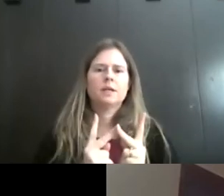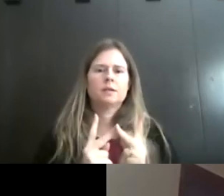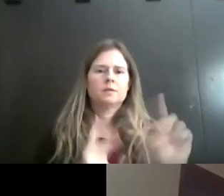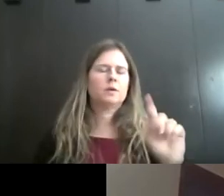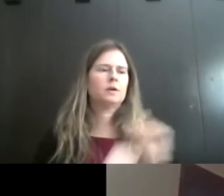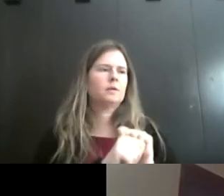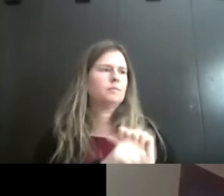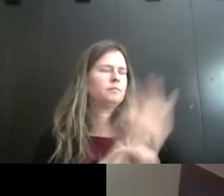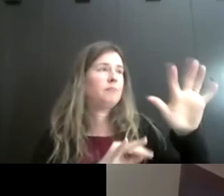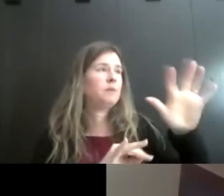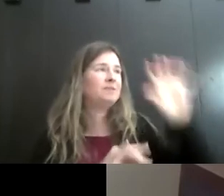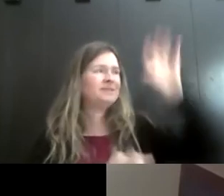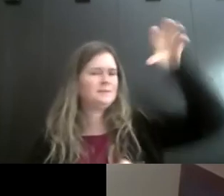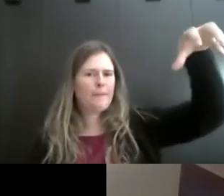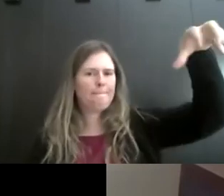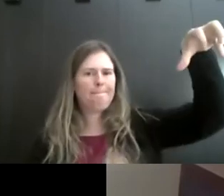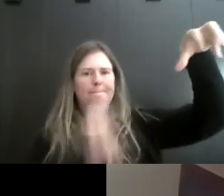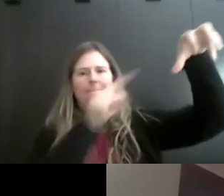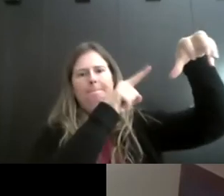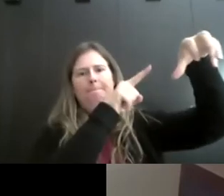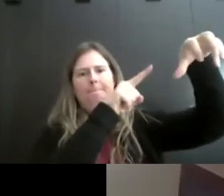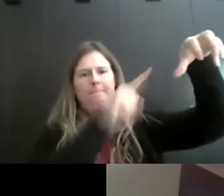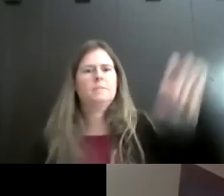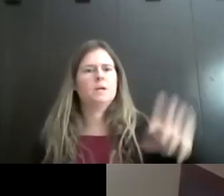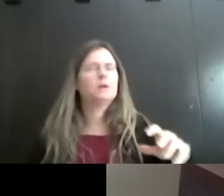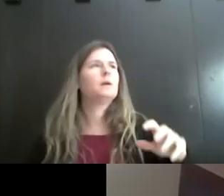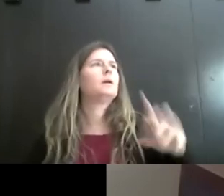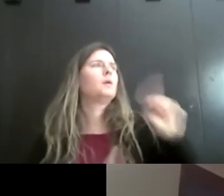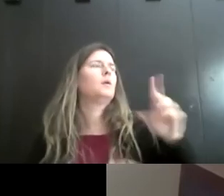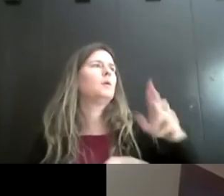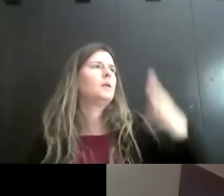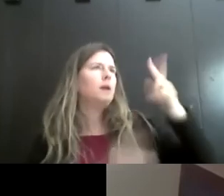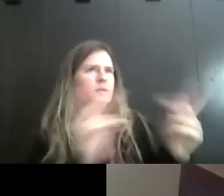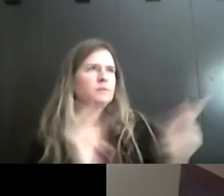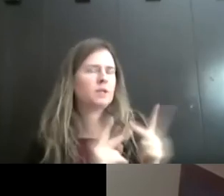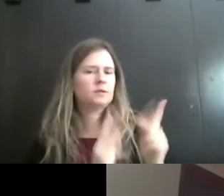always want to go up to the highest point so our prayers go up.